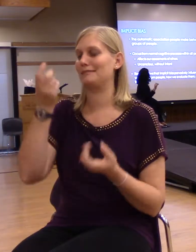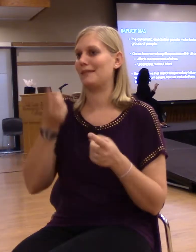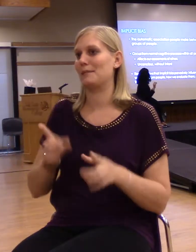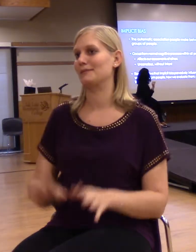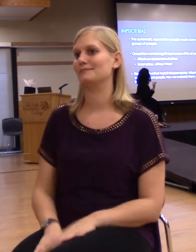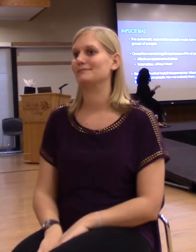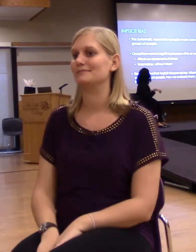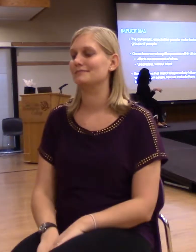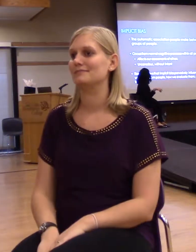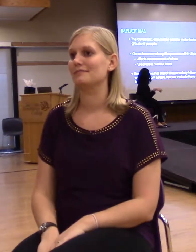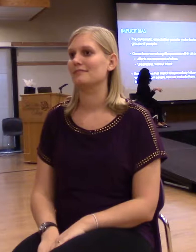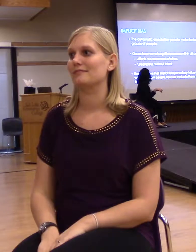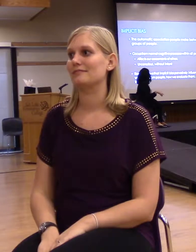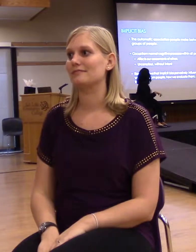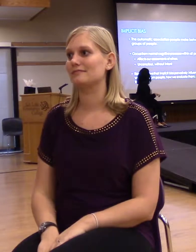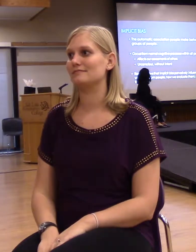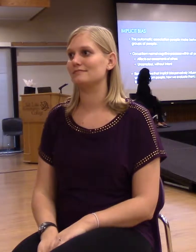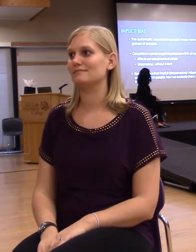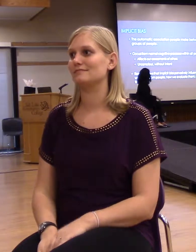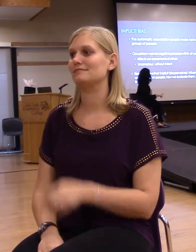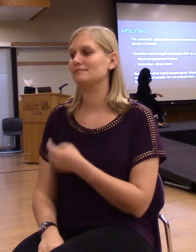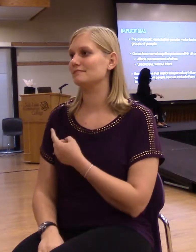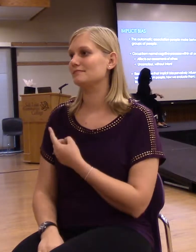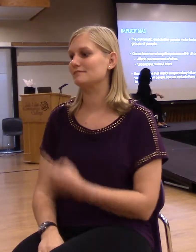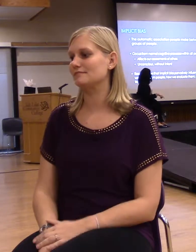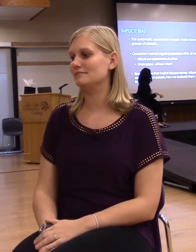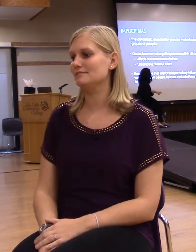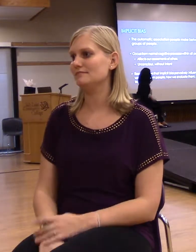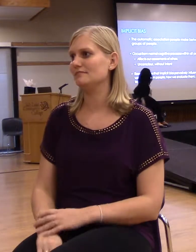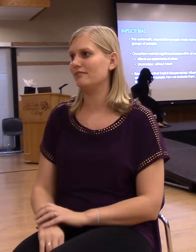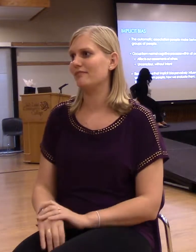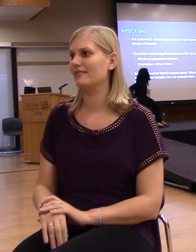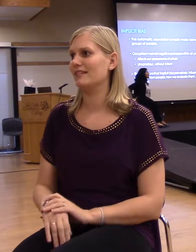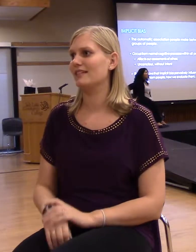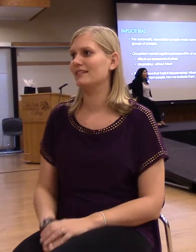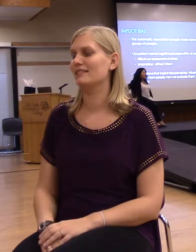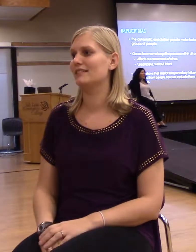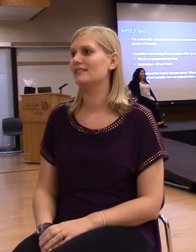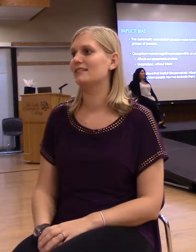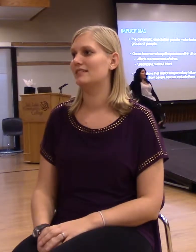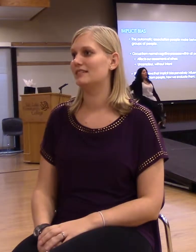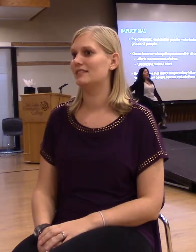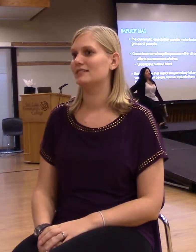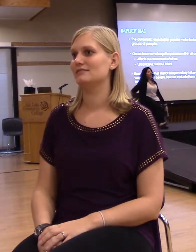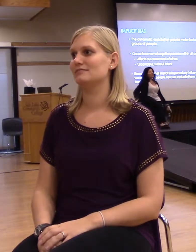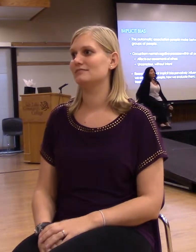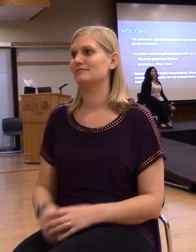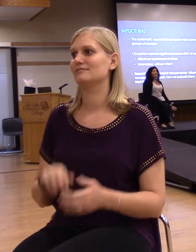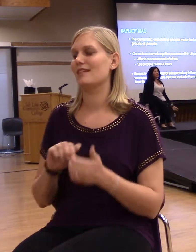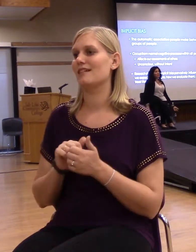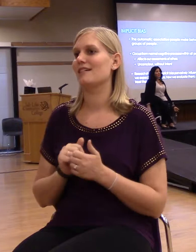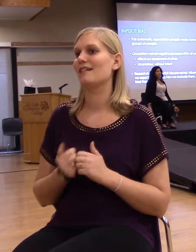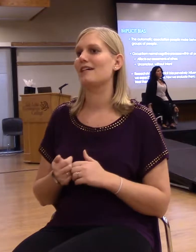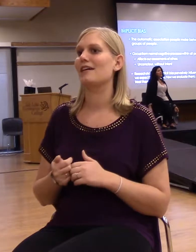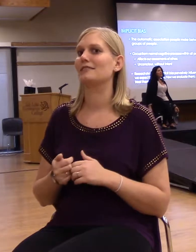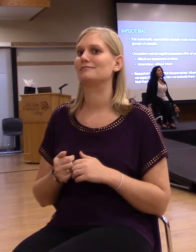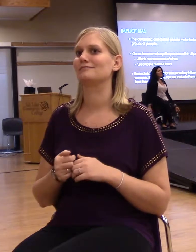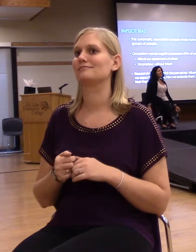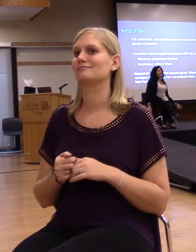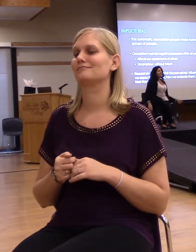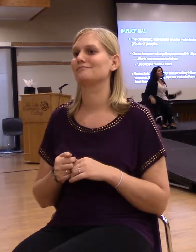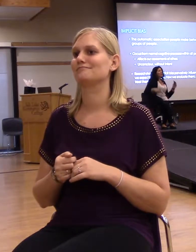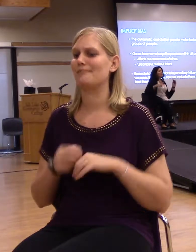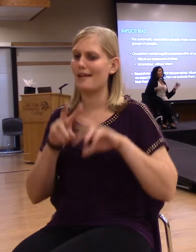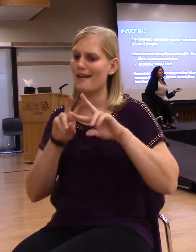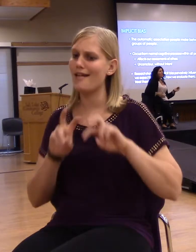bias pervasively influences what we expect from people, how we evaluate them, and how we treat them. So you can